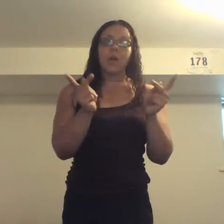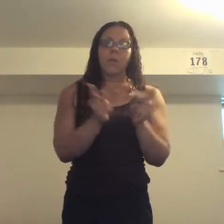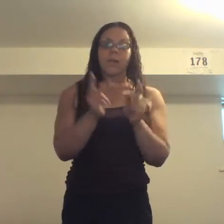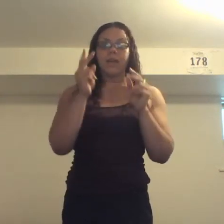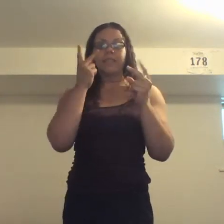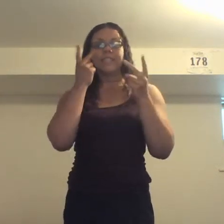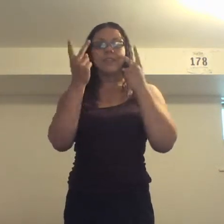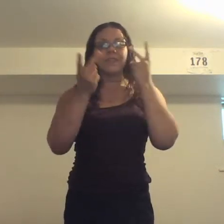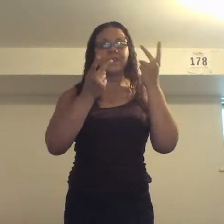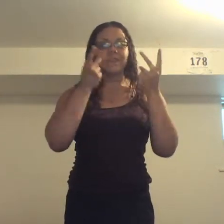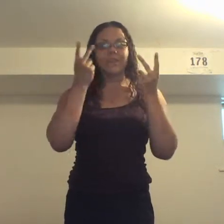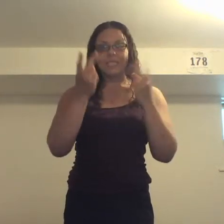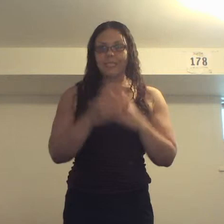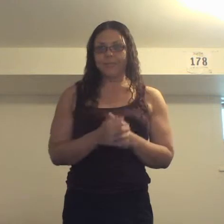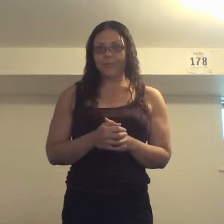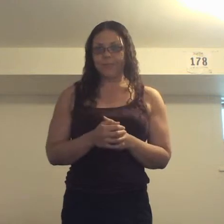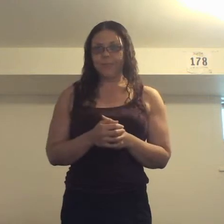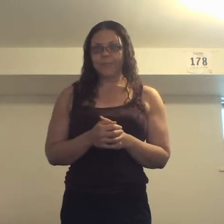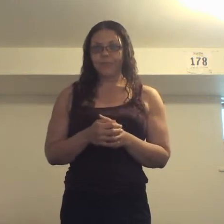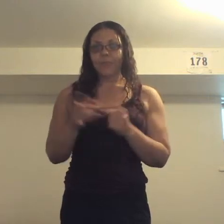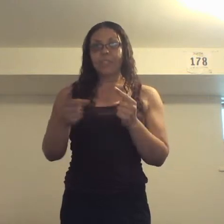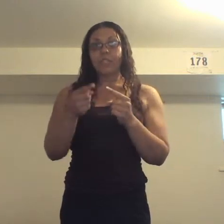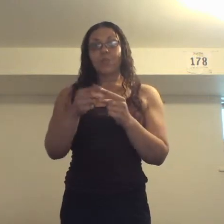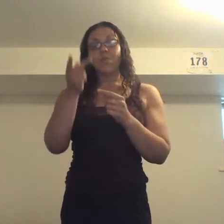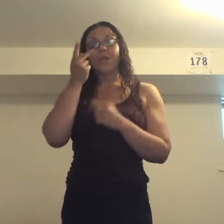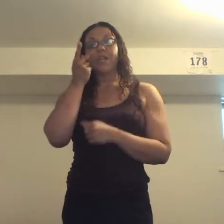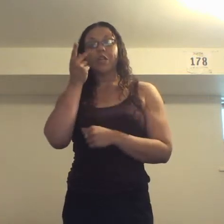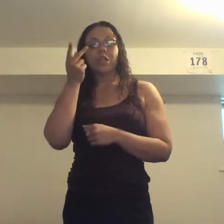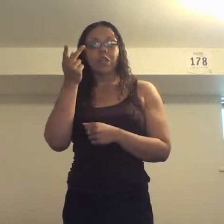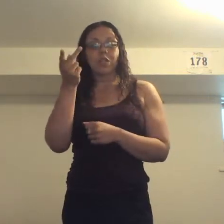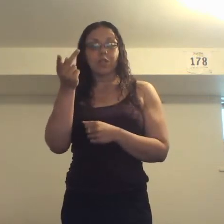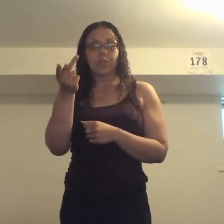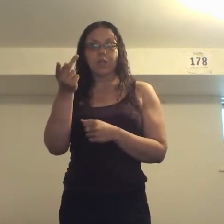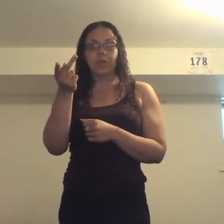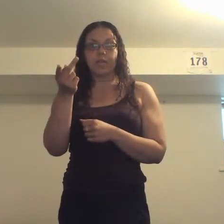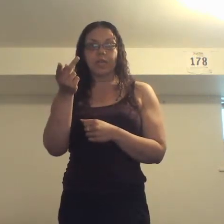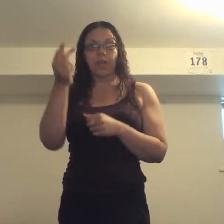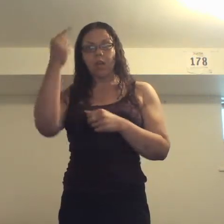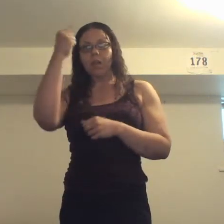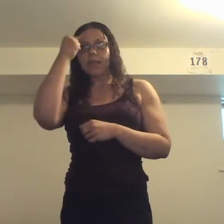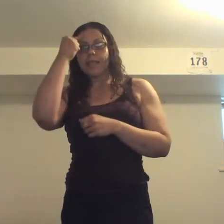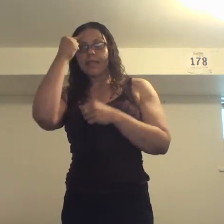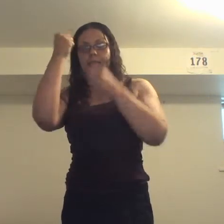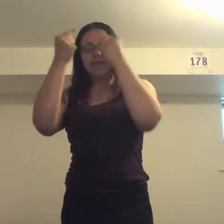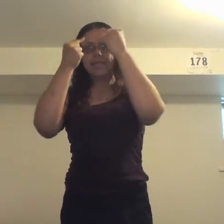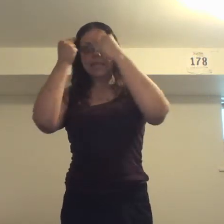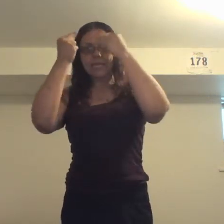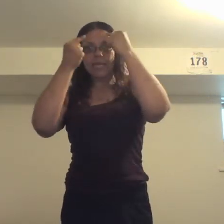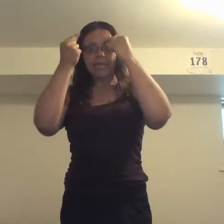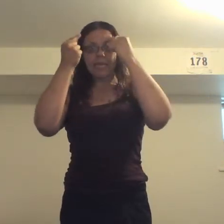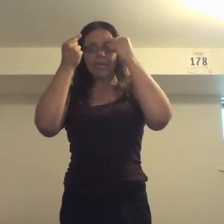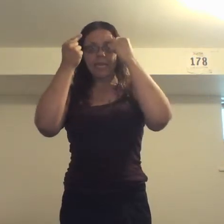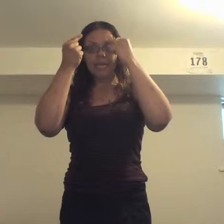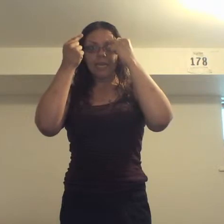When you're looking at these things, you also want to consider the type of equipment that's going to be